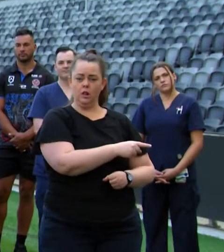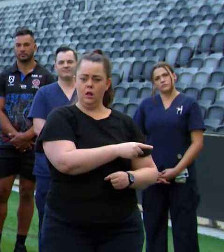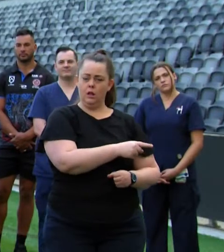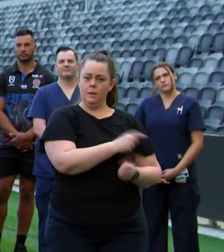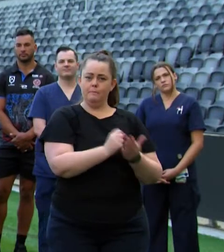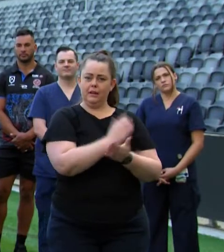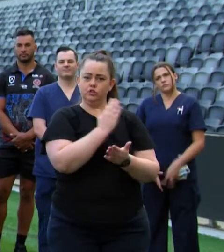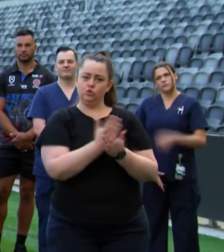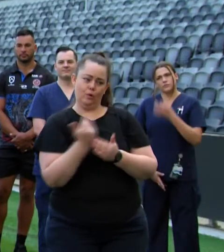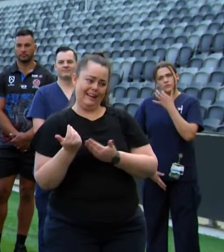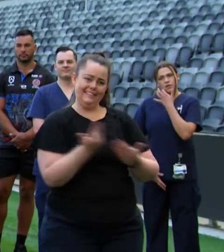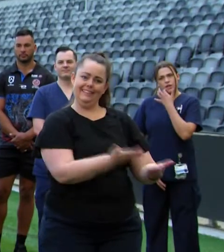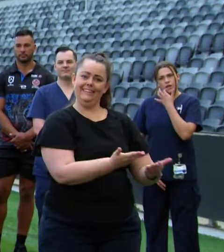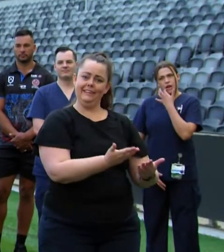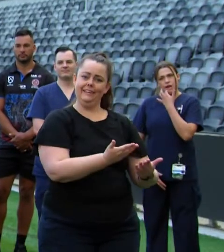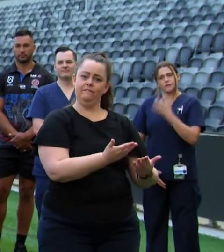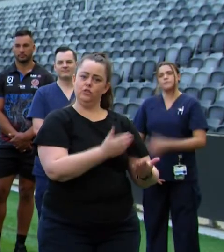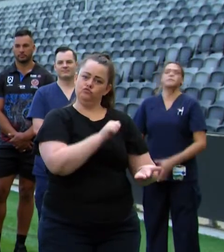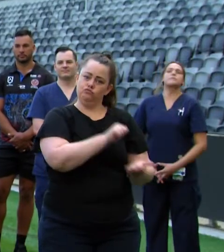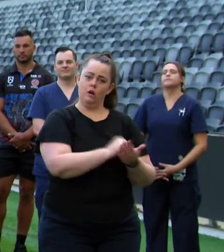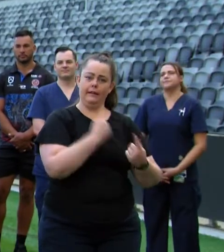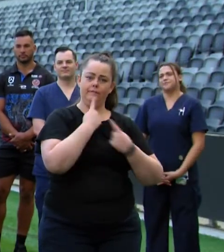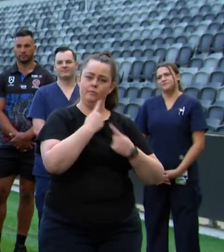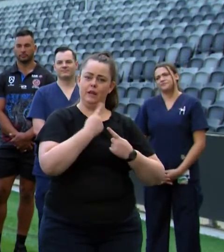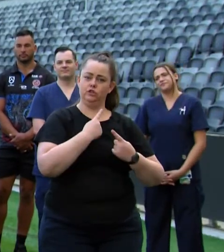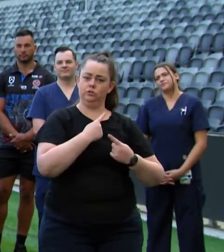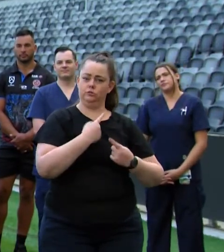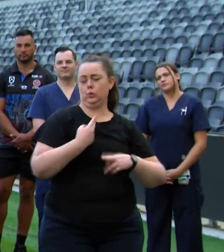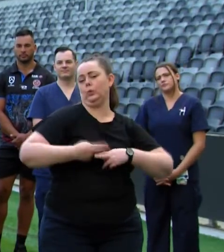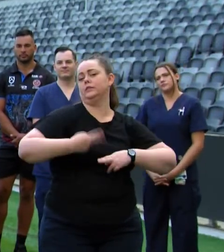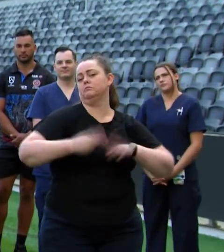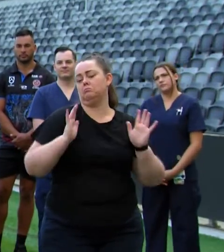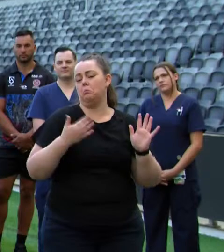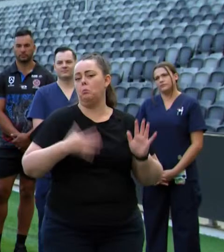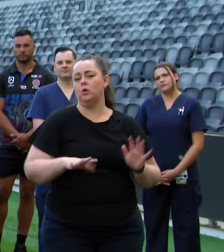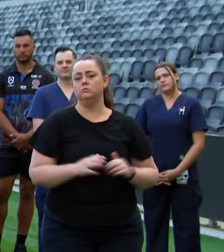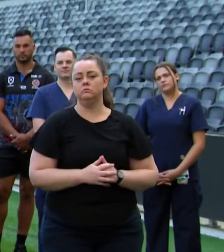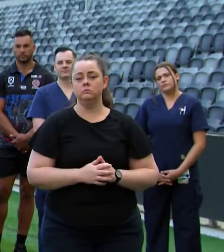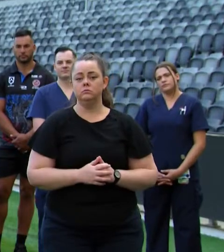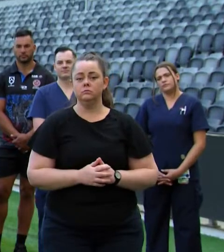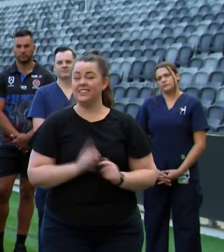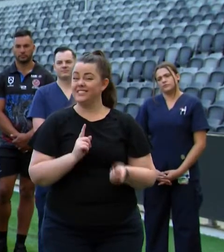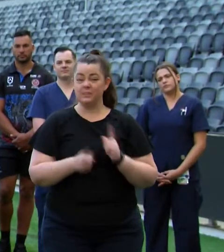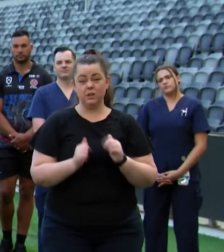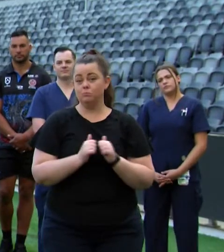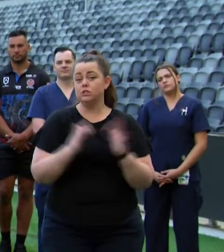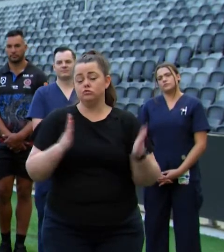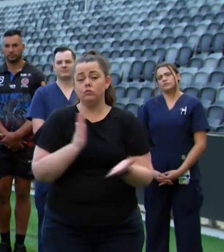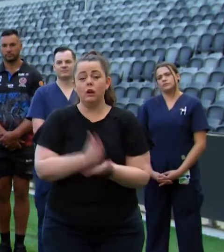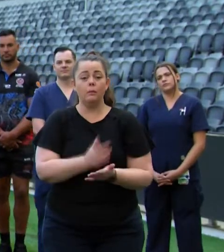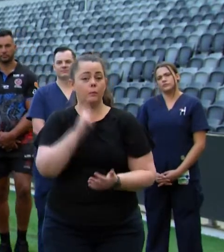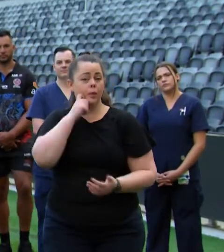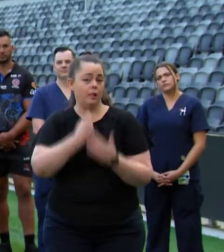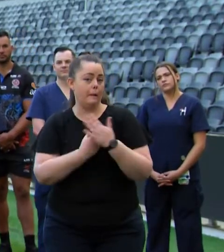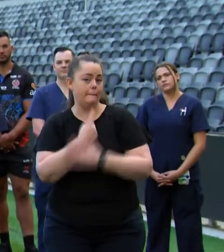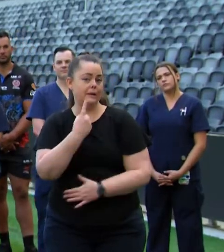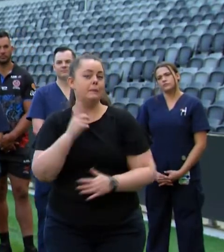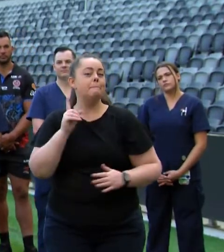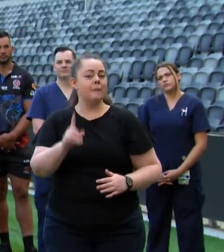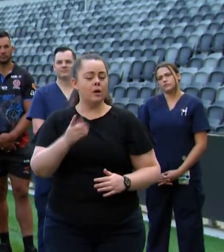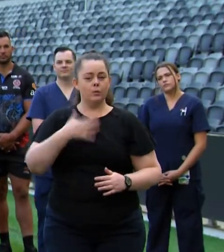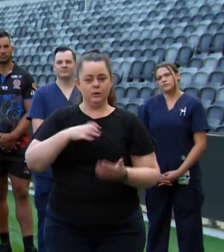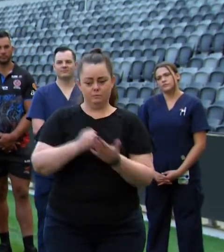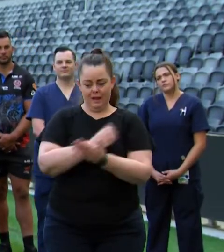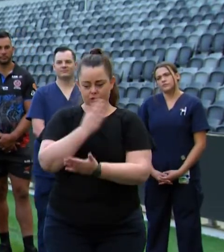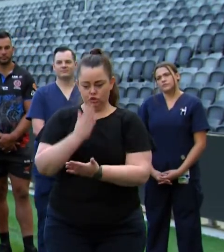and in a timely manner. We're not always going to agree, but ultimately we need to be in a situation where our public service here in